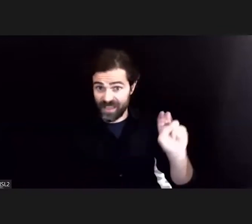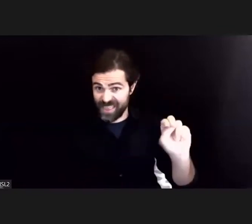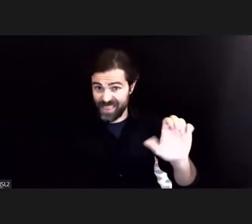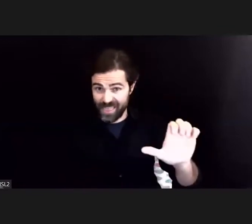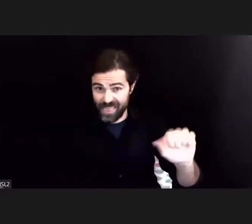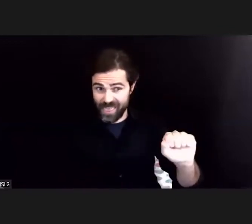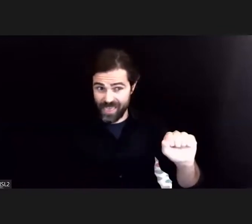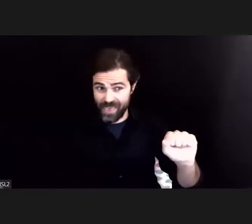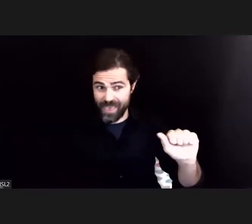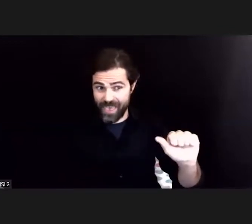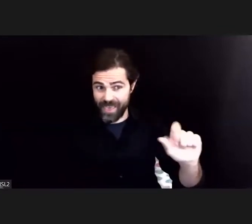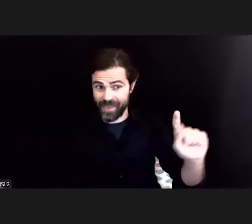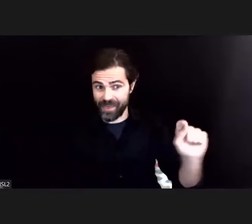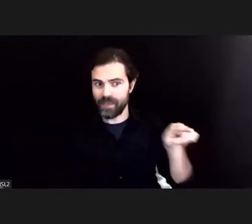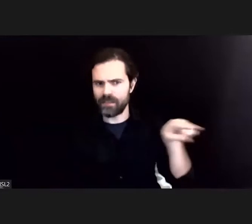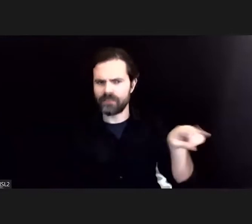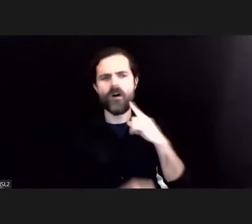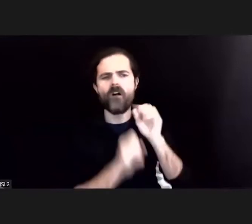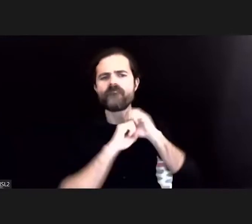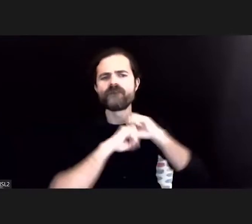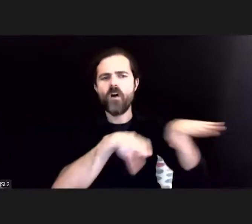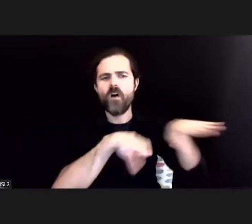with more information about the project need.